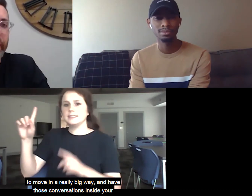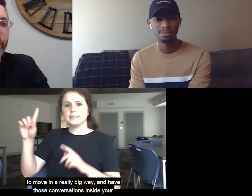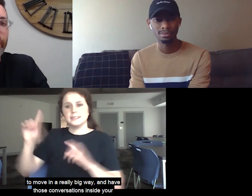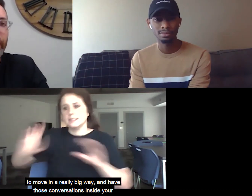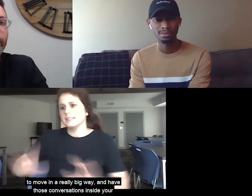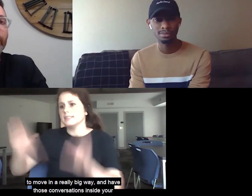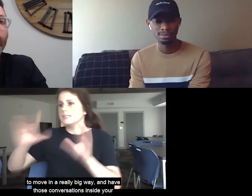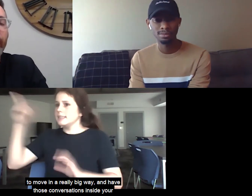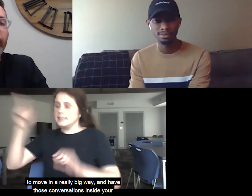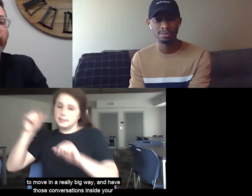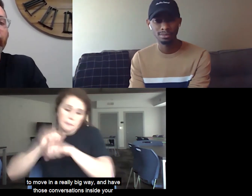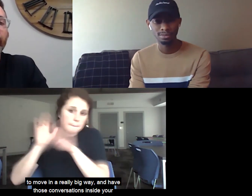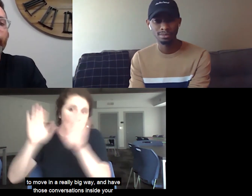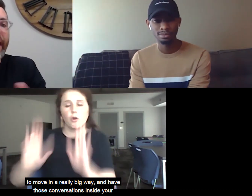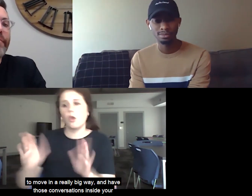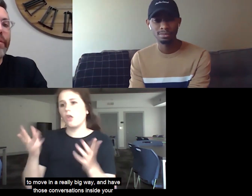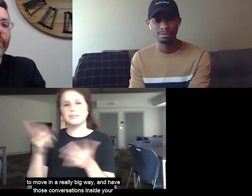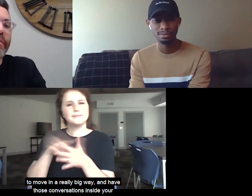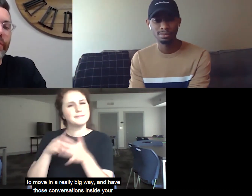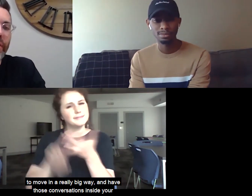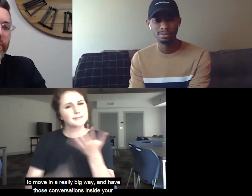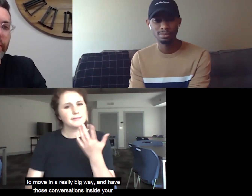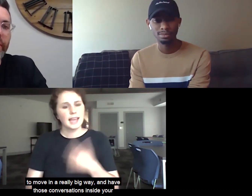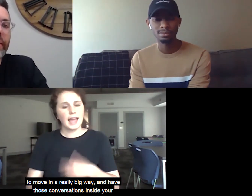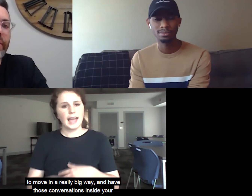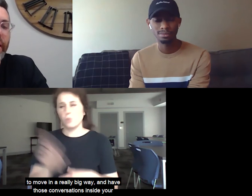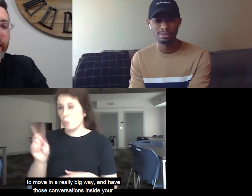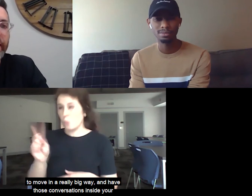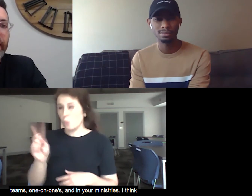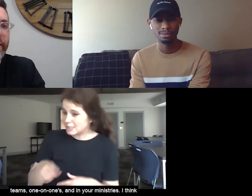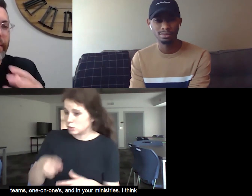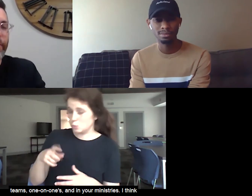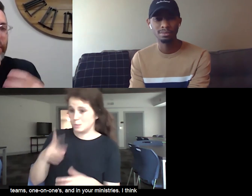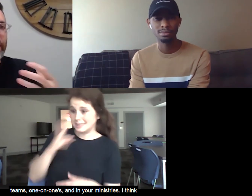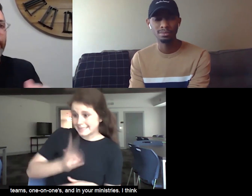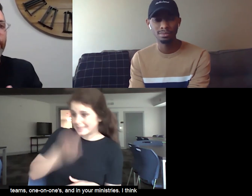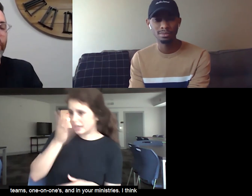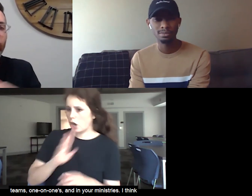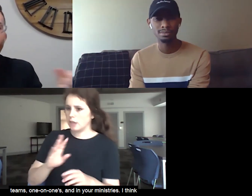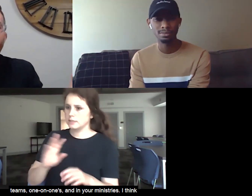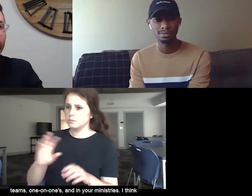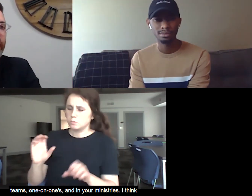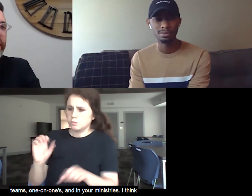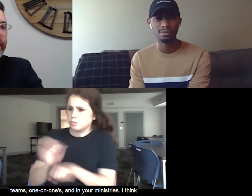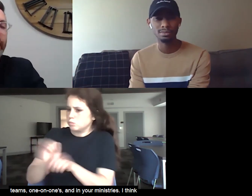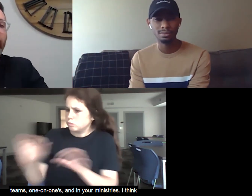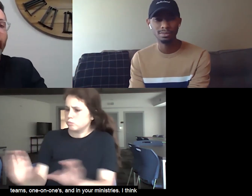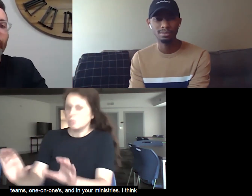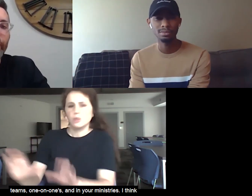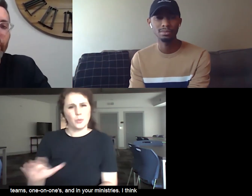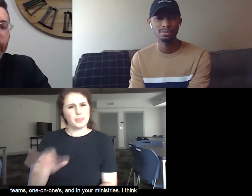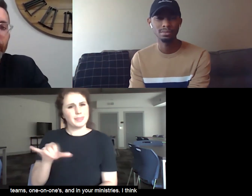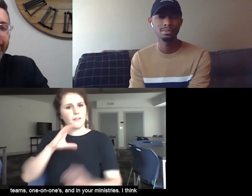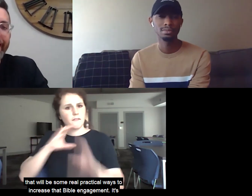move in a really big way? And have those conversations inside your teams and one-on-ones and